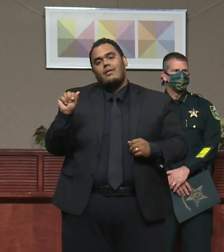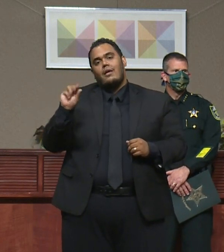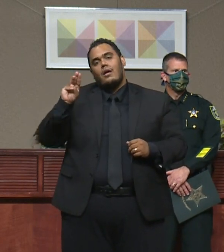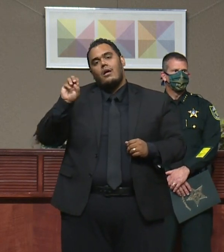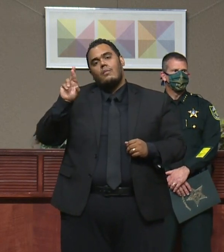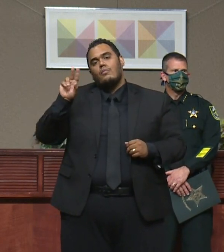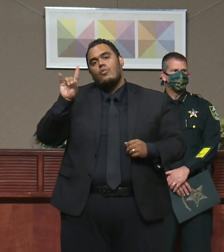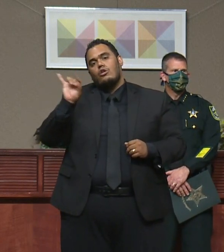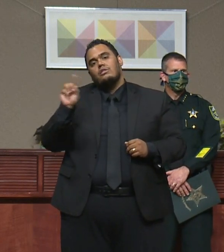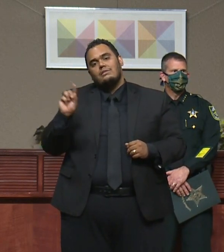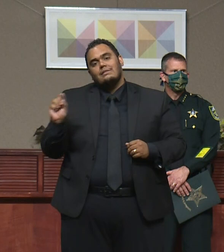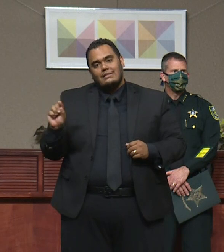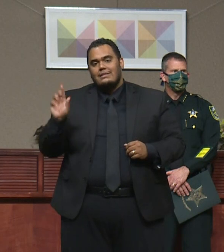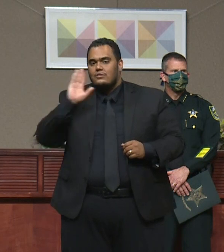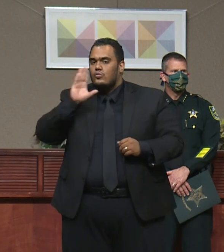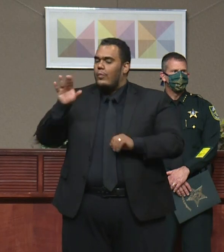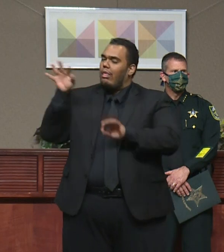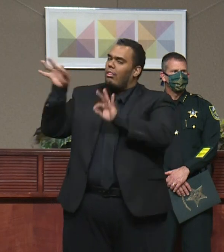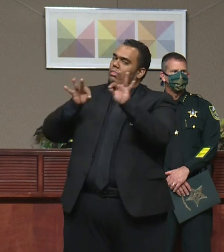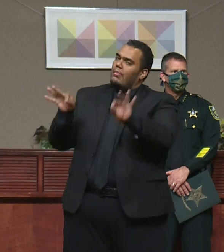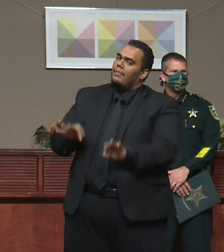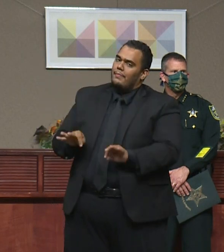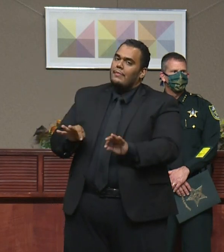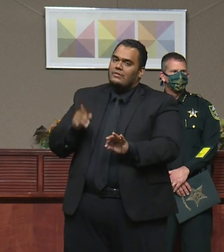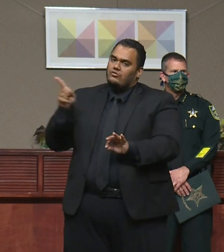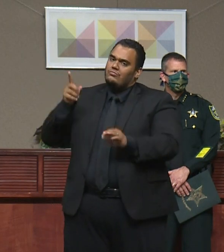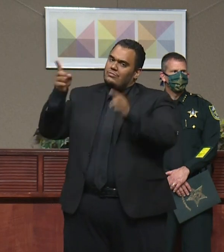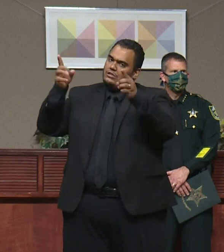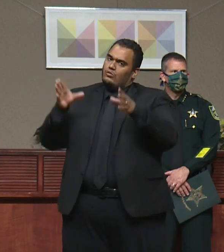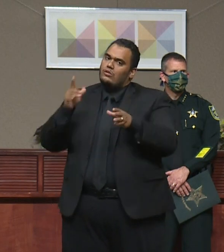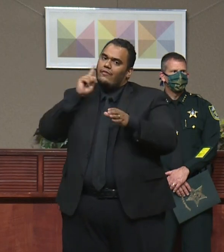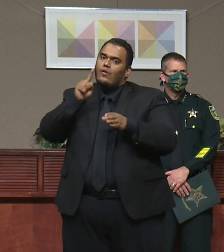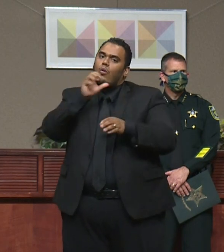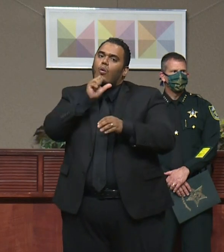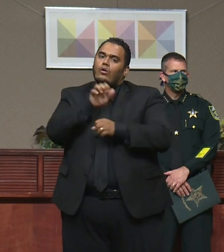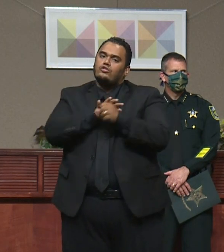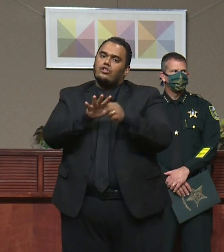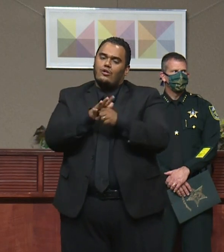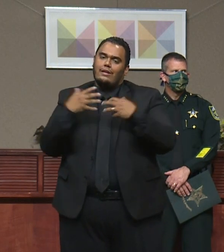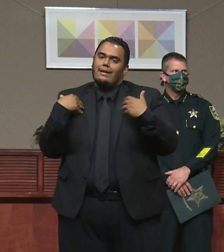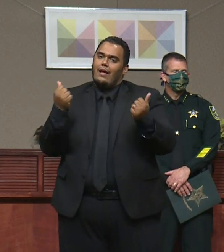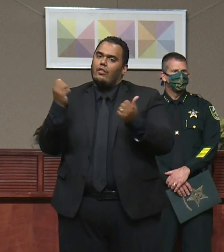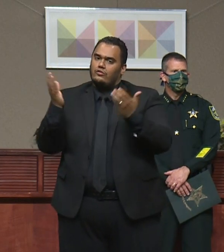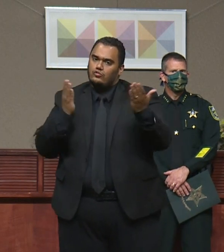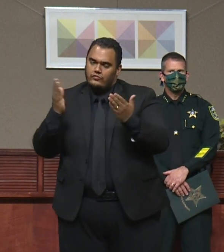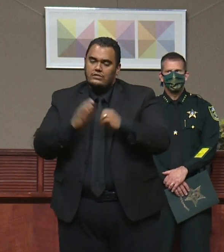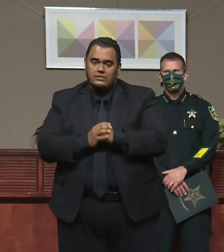of our Orange County Health Services. You can also go to our website at